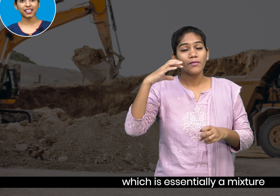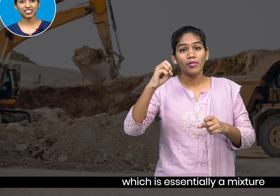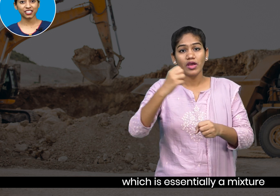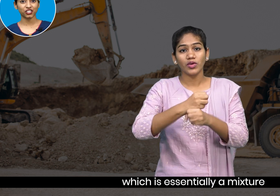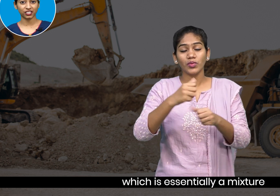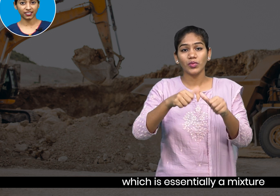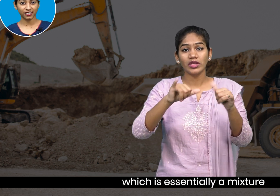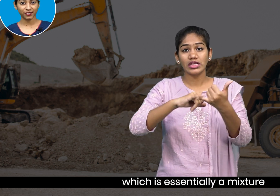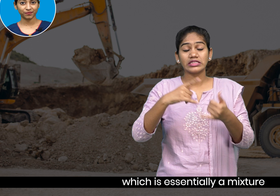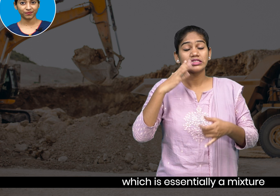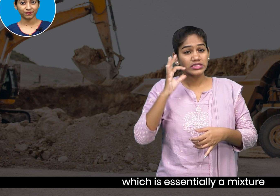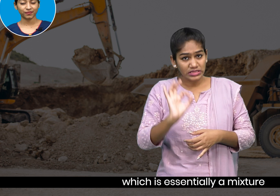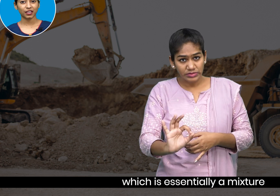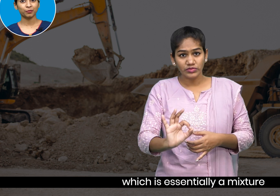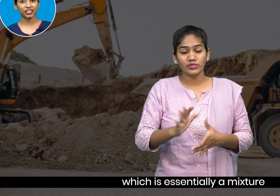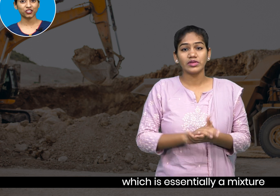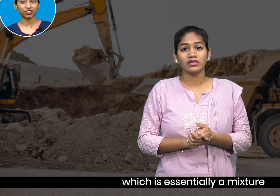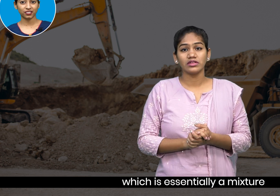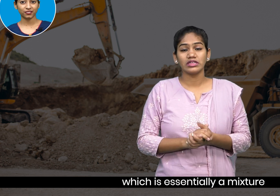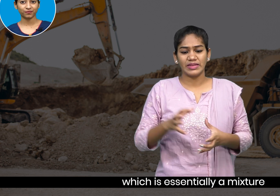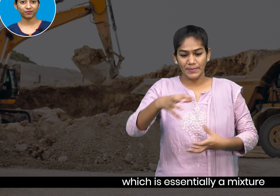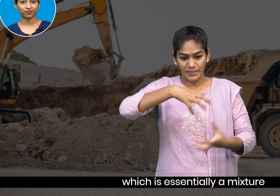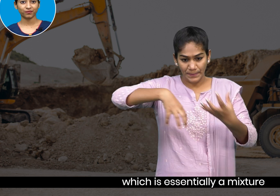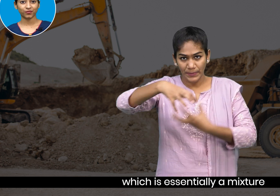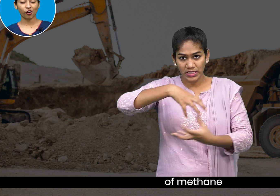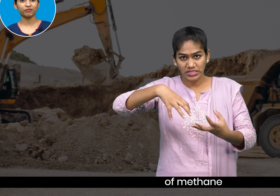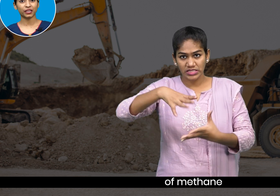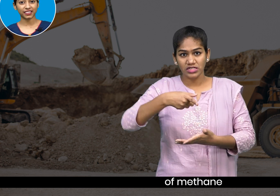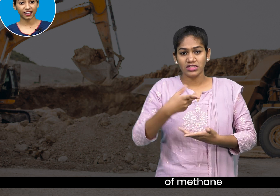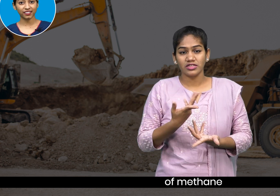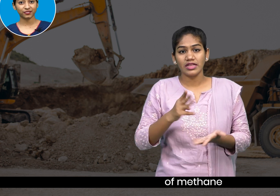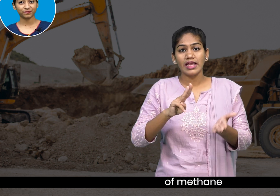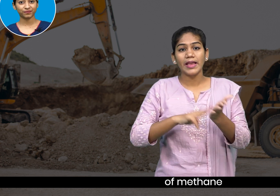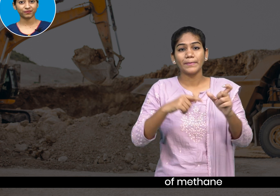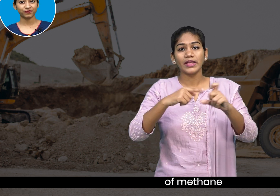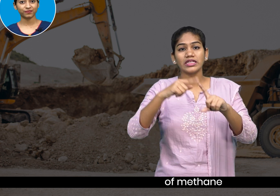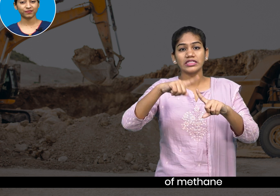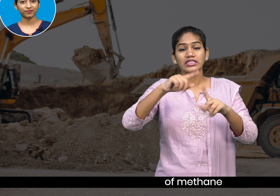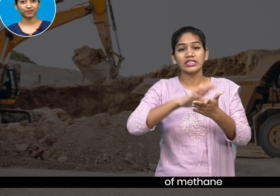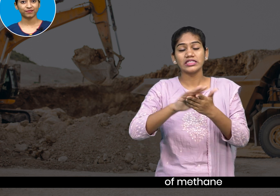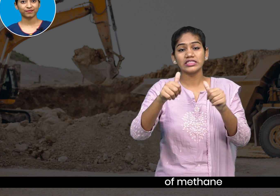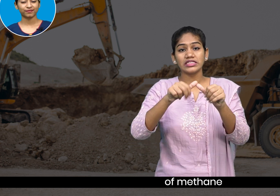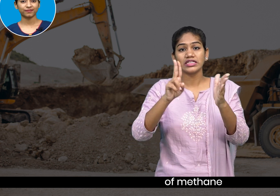which is essentially a mixture of methane